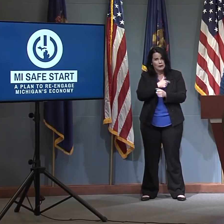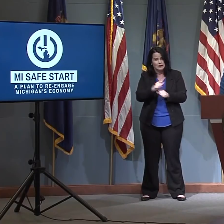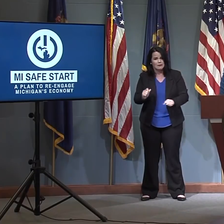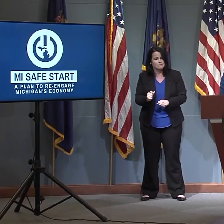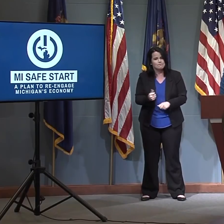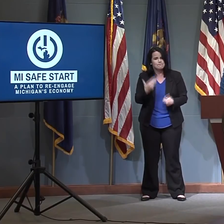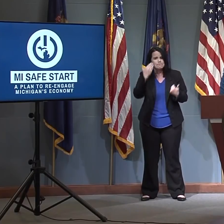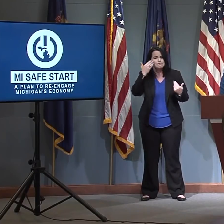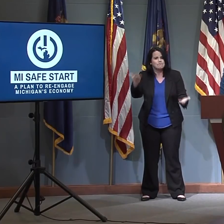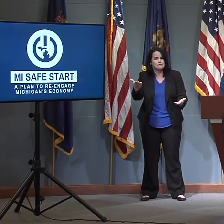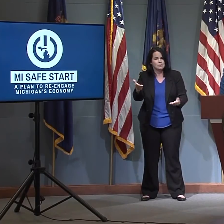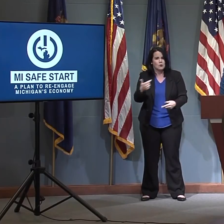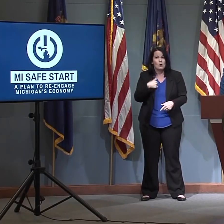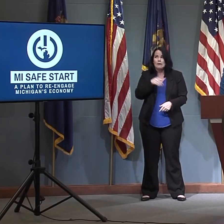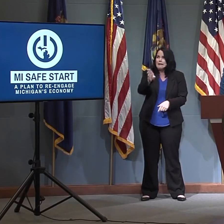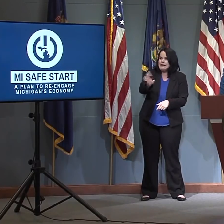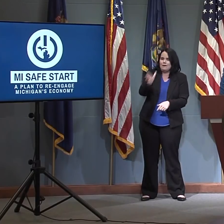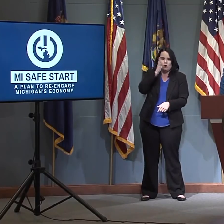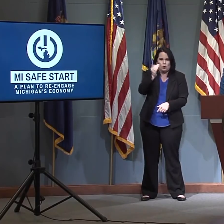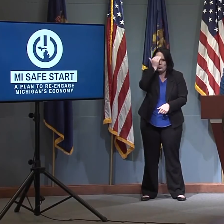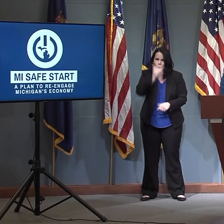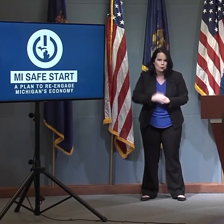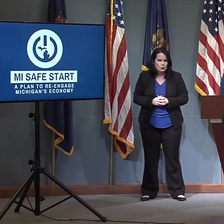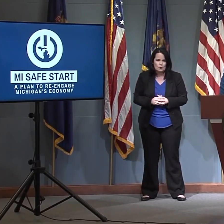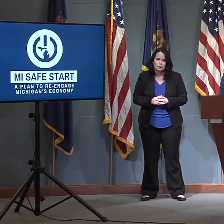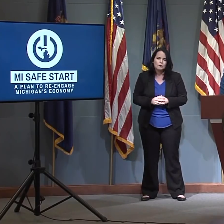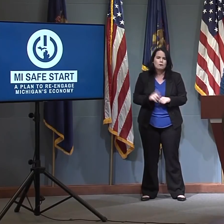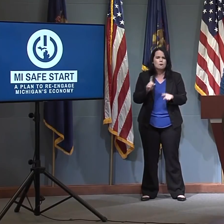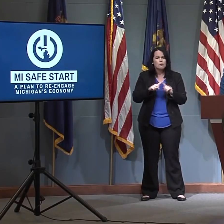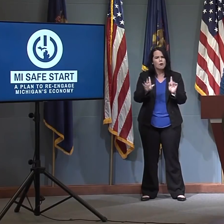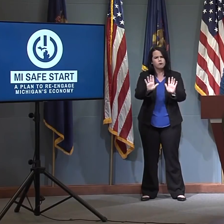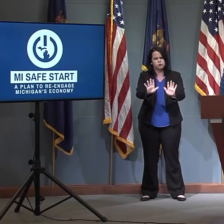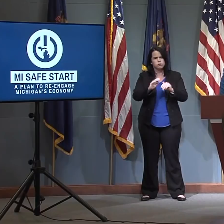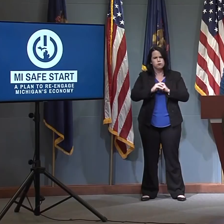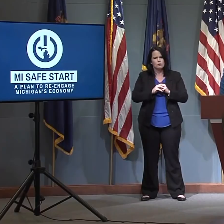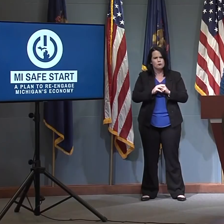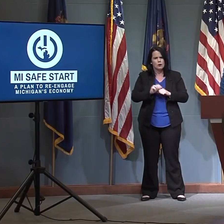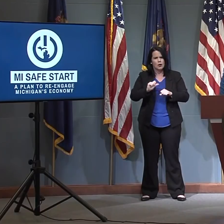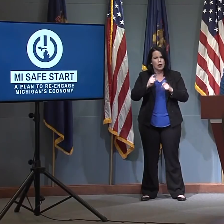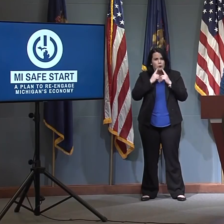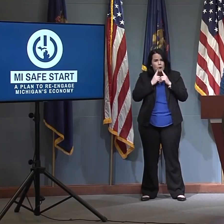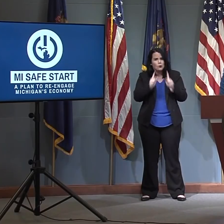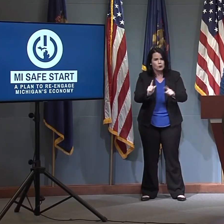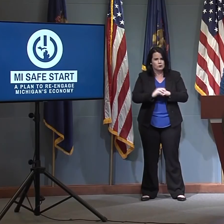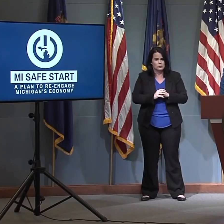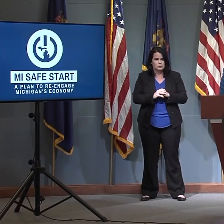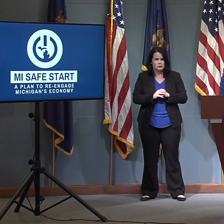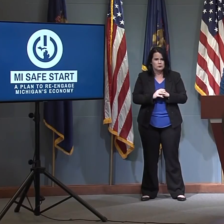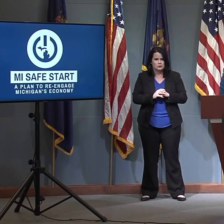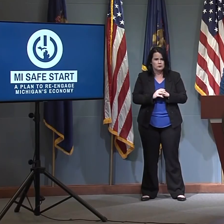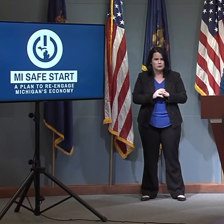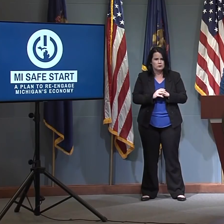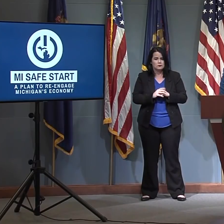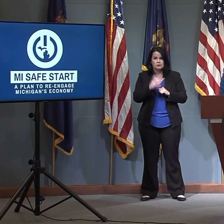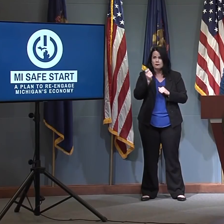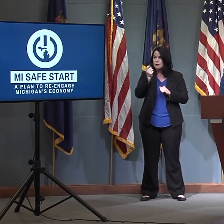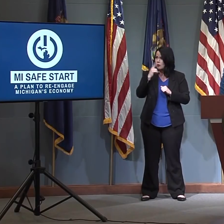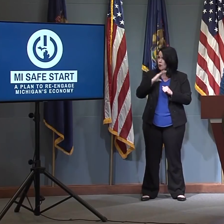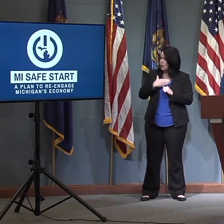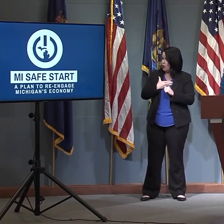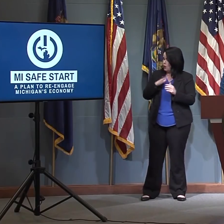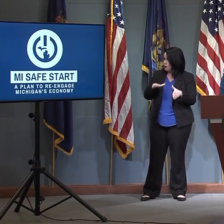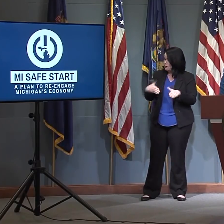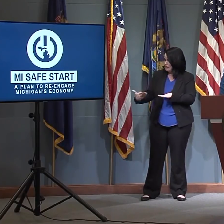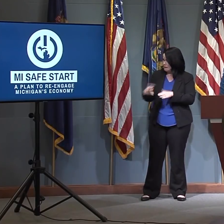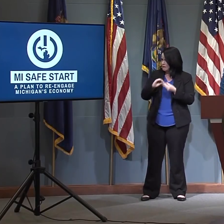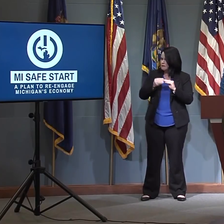but it's been working. And really understanding why our death numbers are so high is something that is